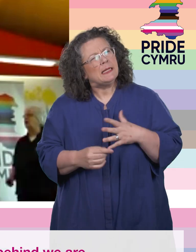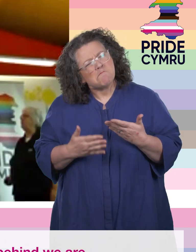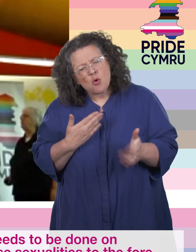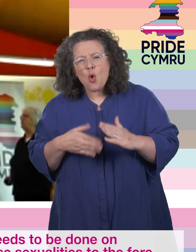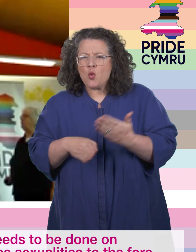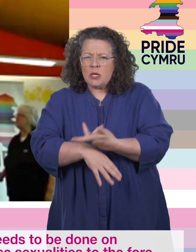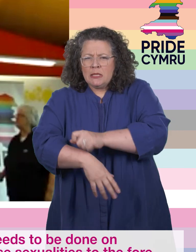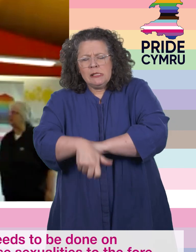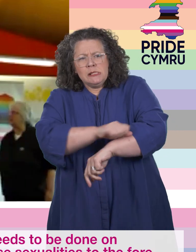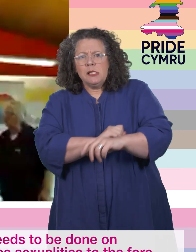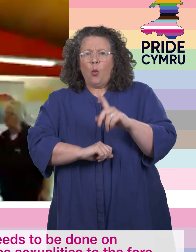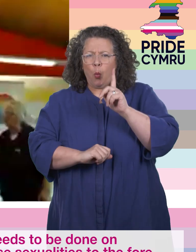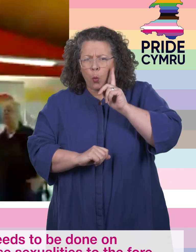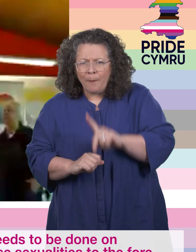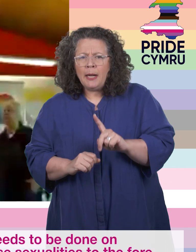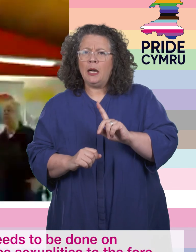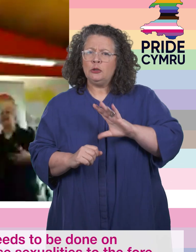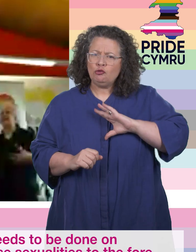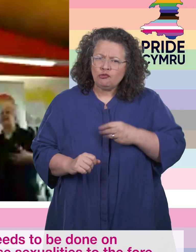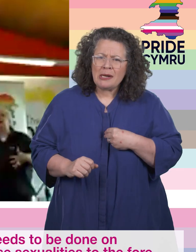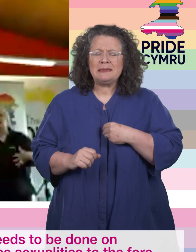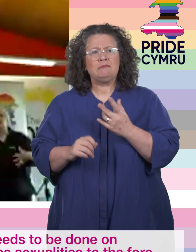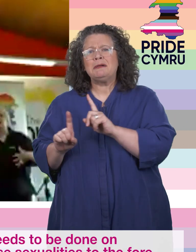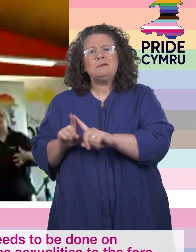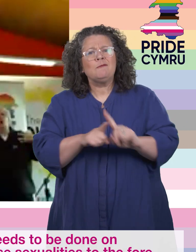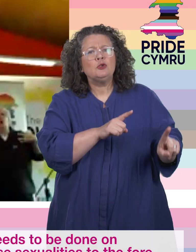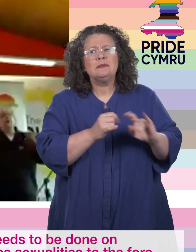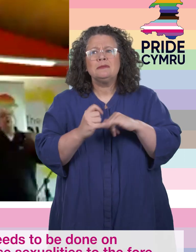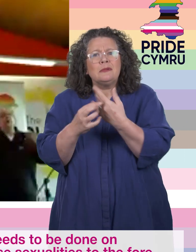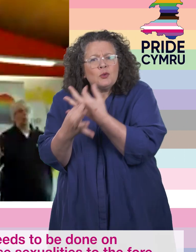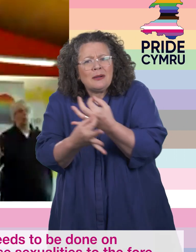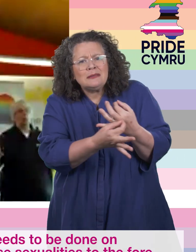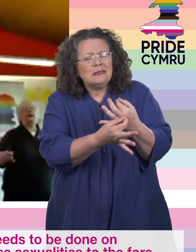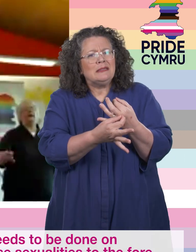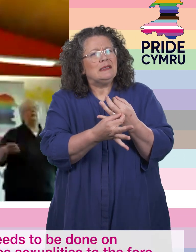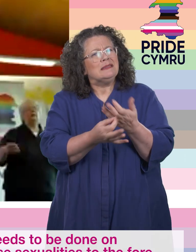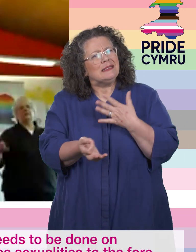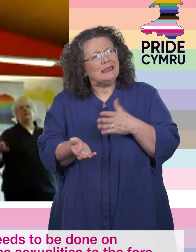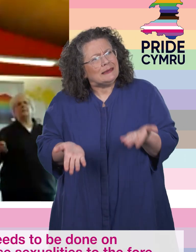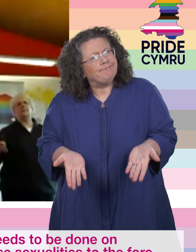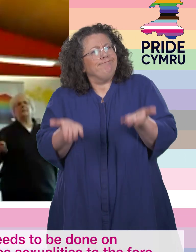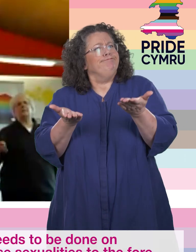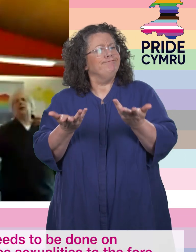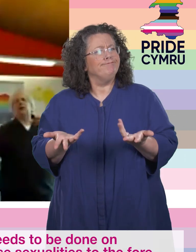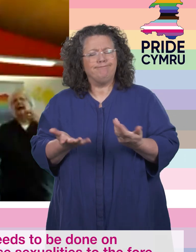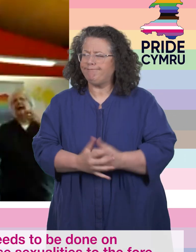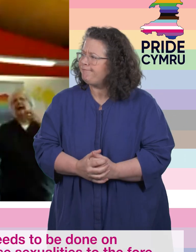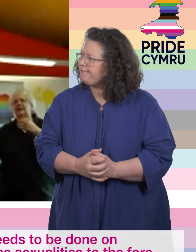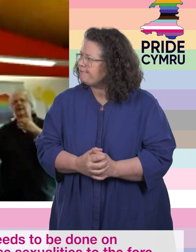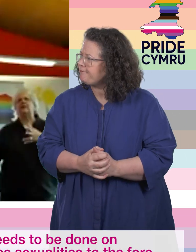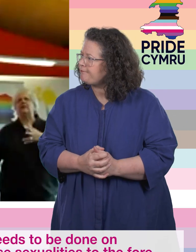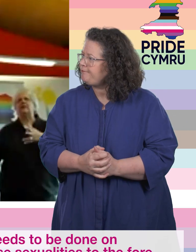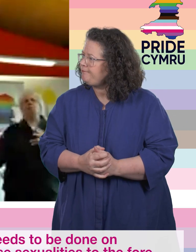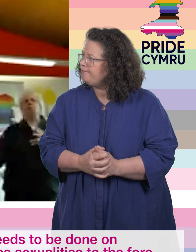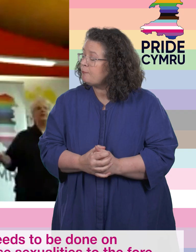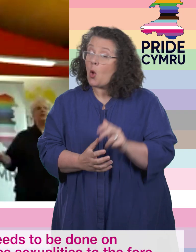are. So there's a lot more work that needs to be done on bringing women, trans people, and